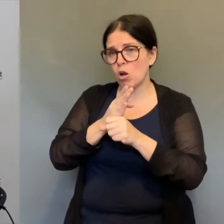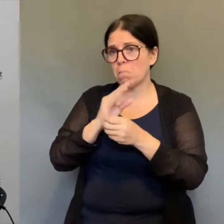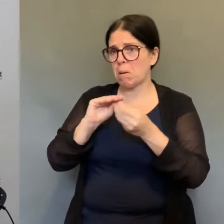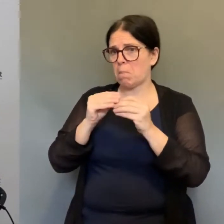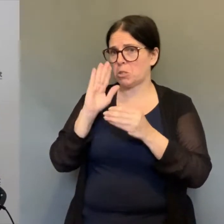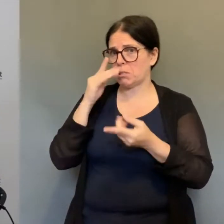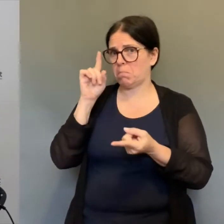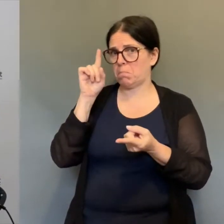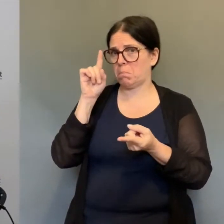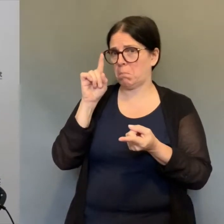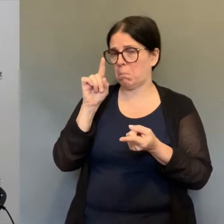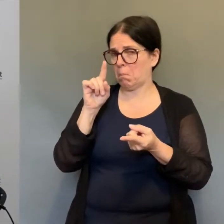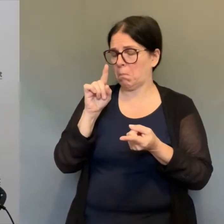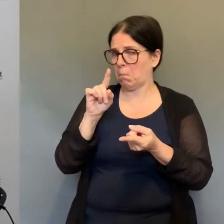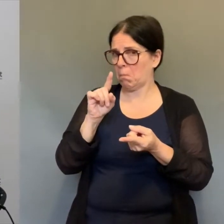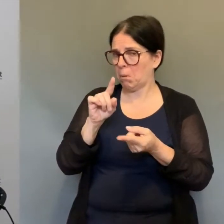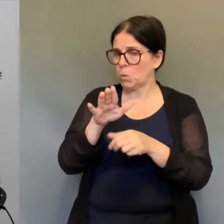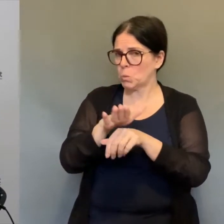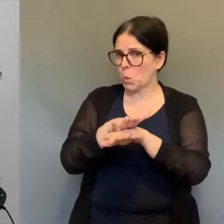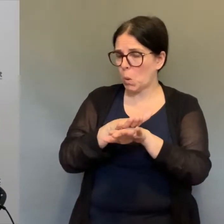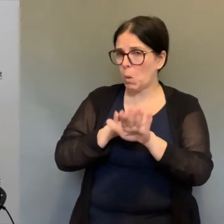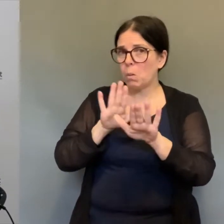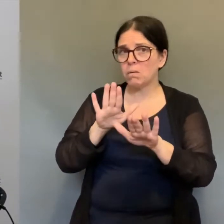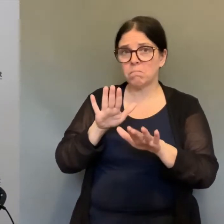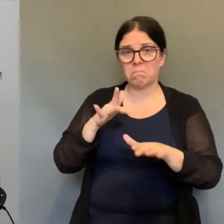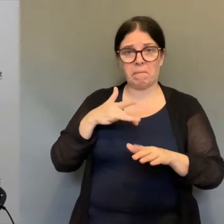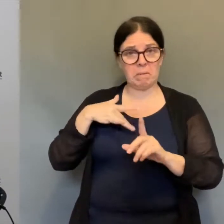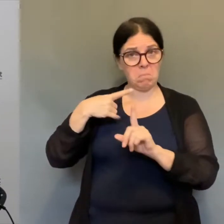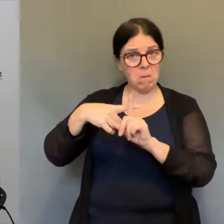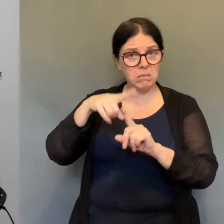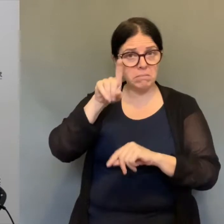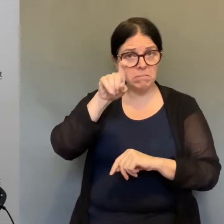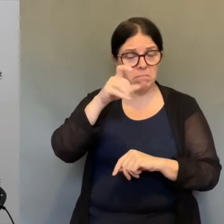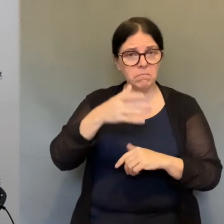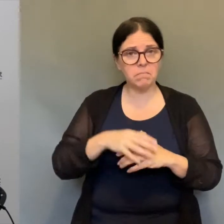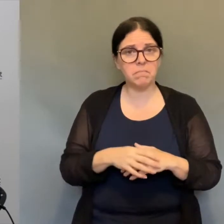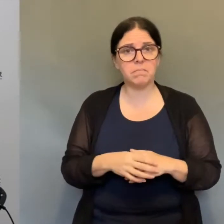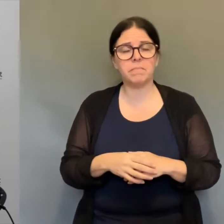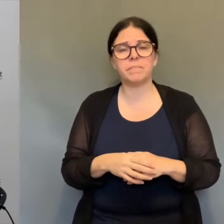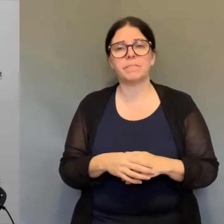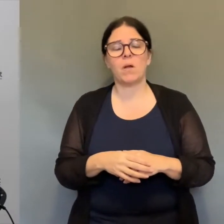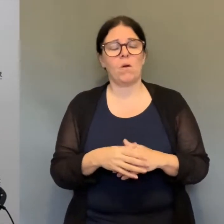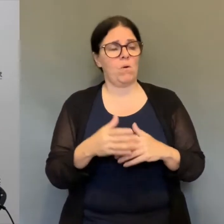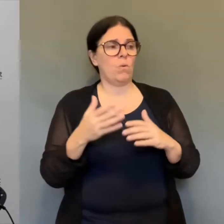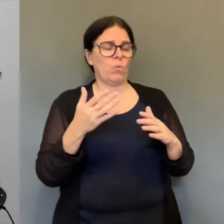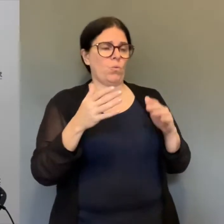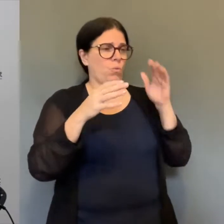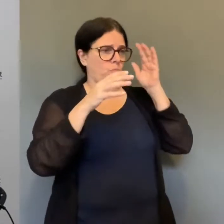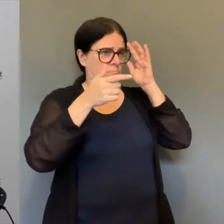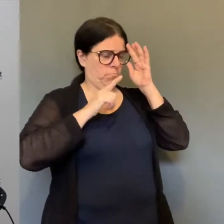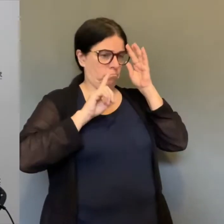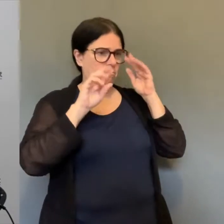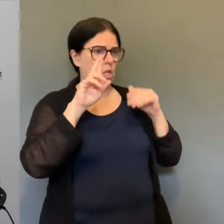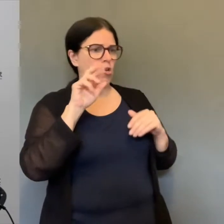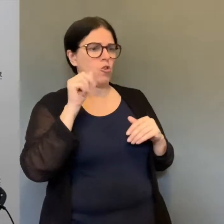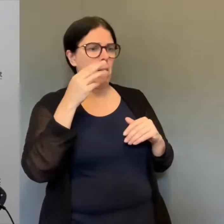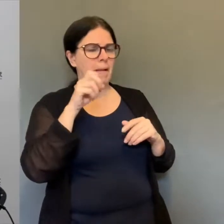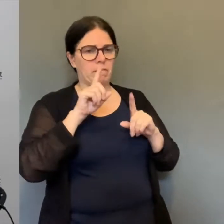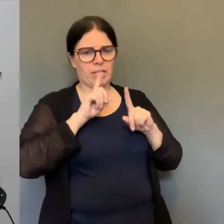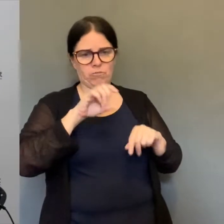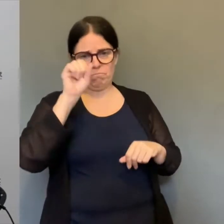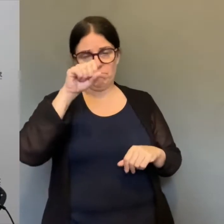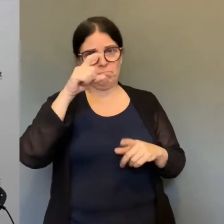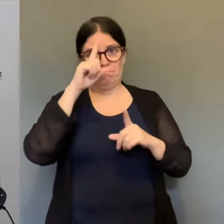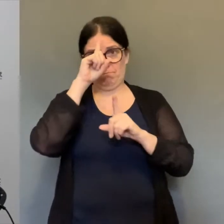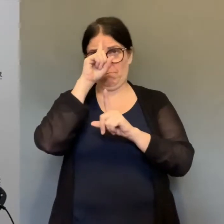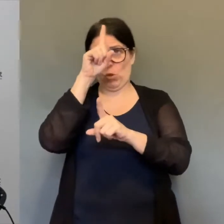it can range from 10 to 20 cases a day, which is still not too bad given what we know it